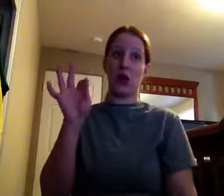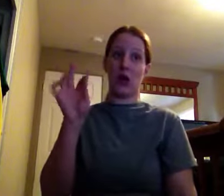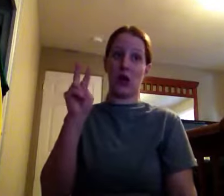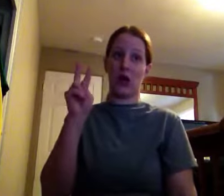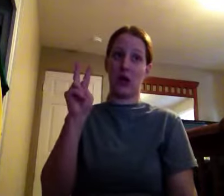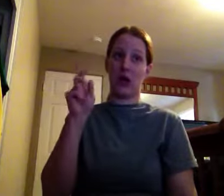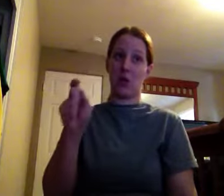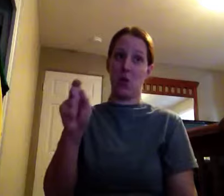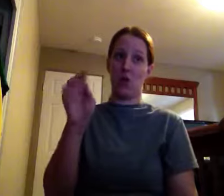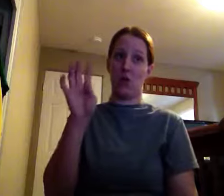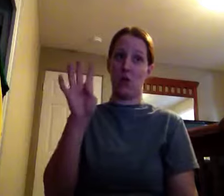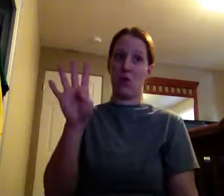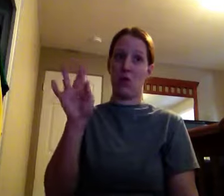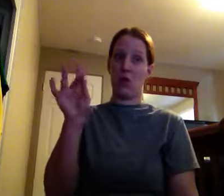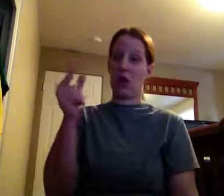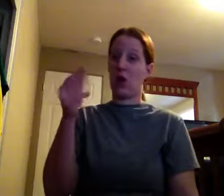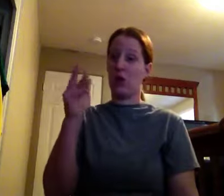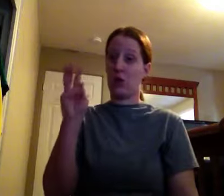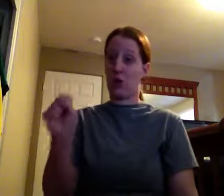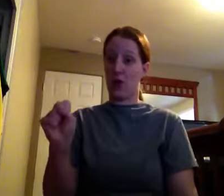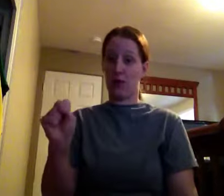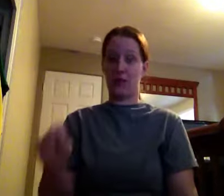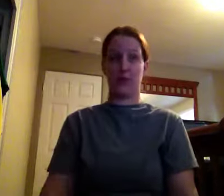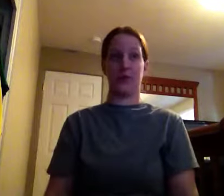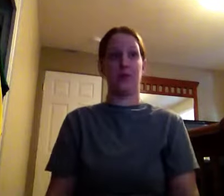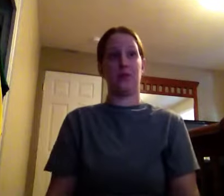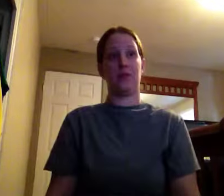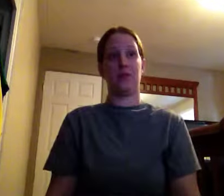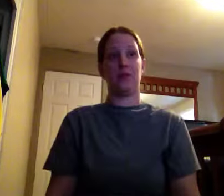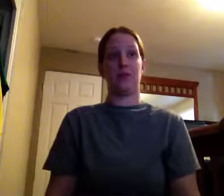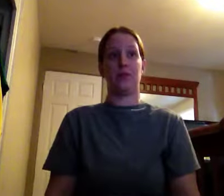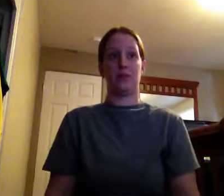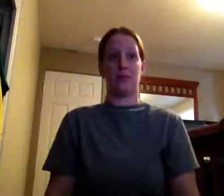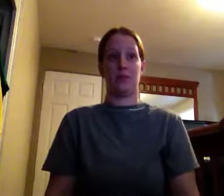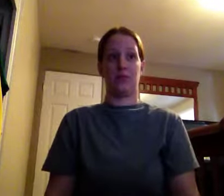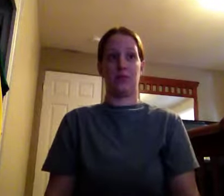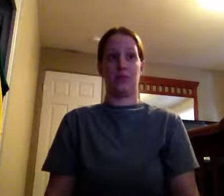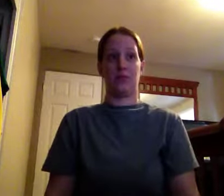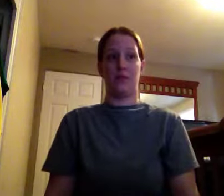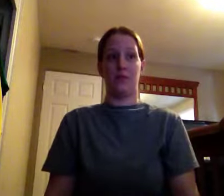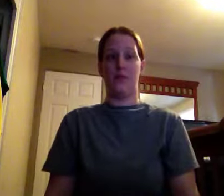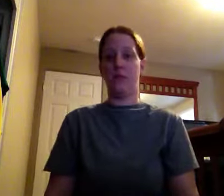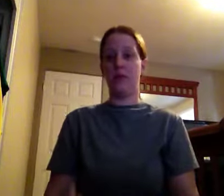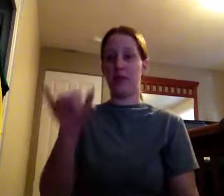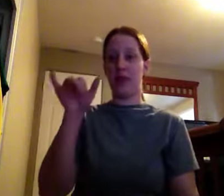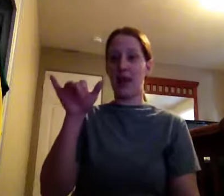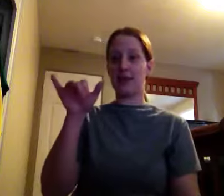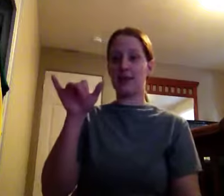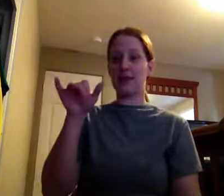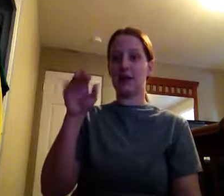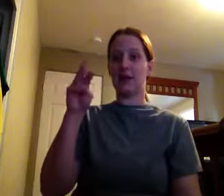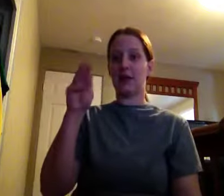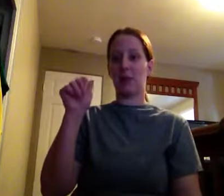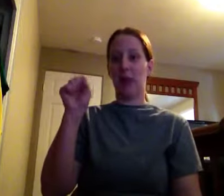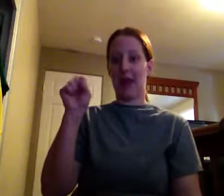49.48 grams. That's the mass of my empirical formula. That's the mass of my molar mass of